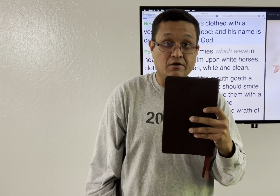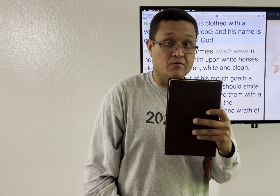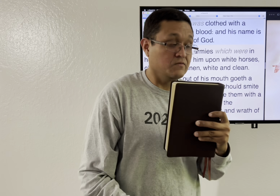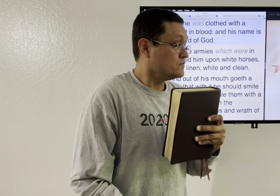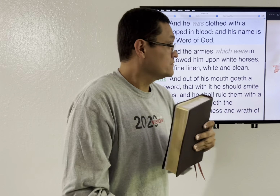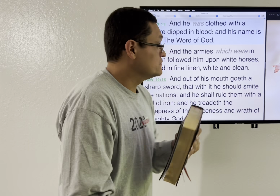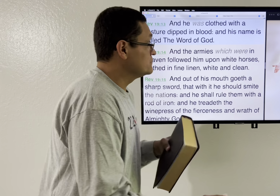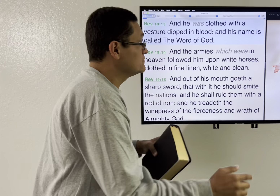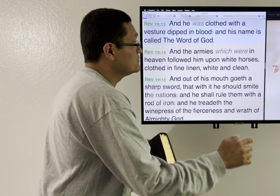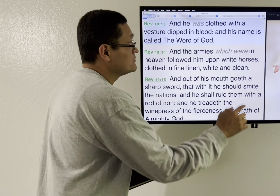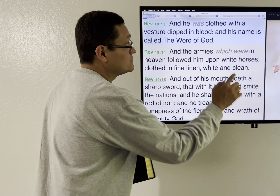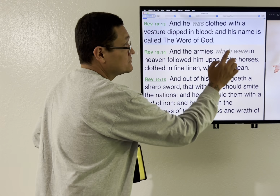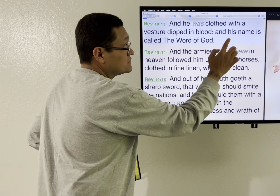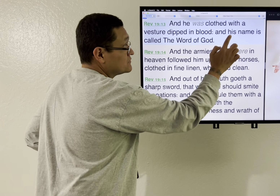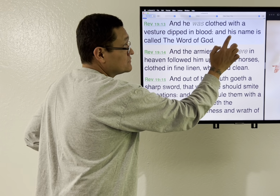God.